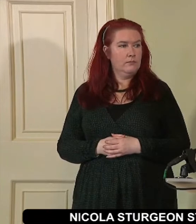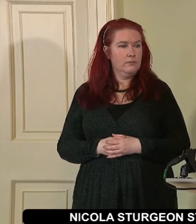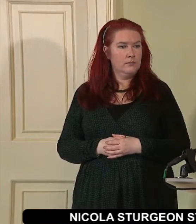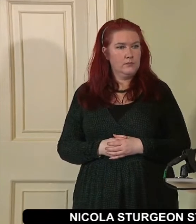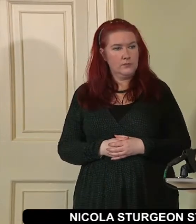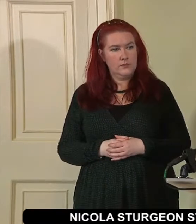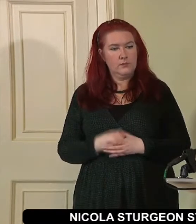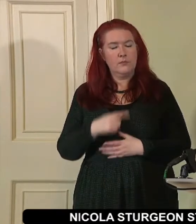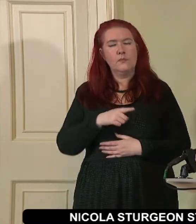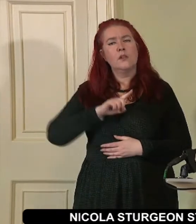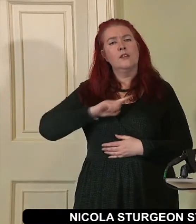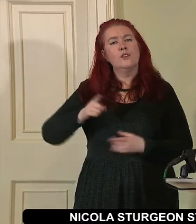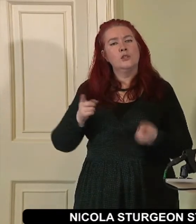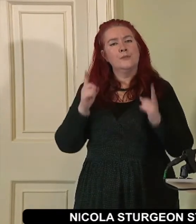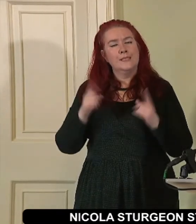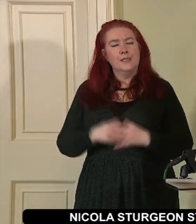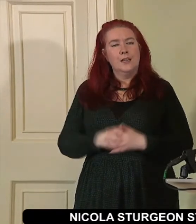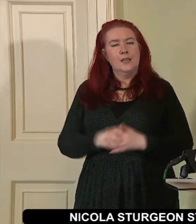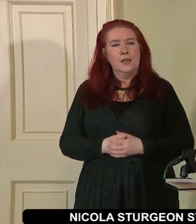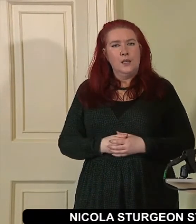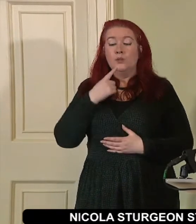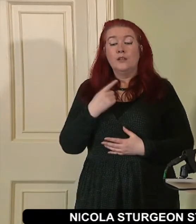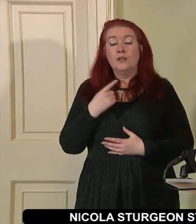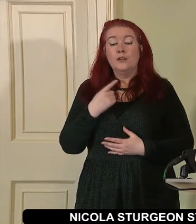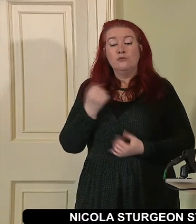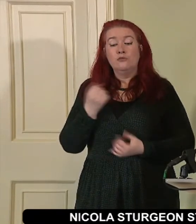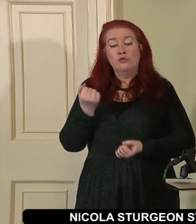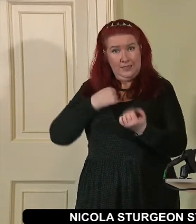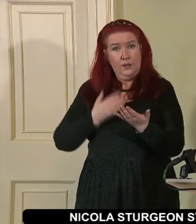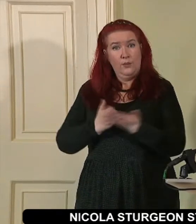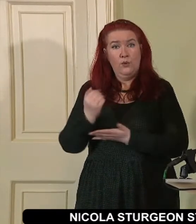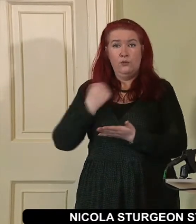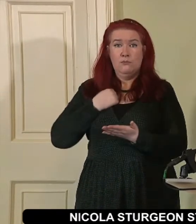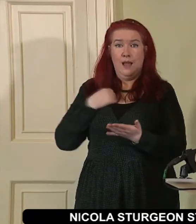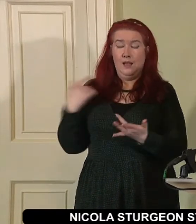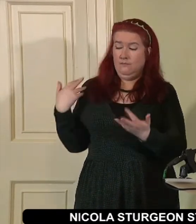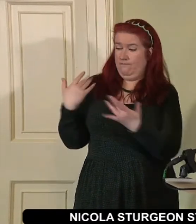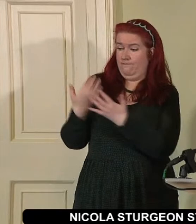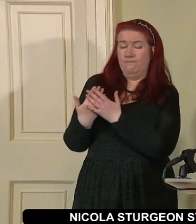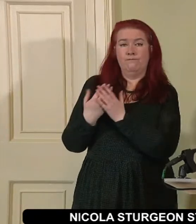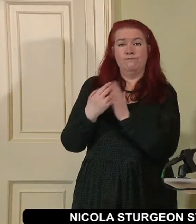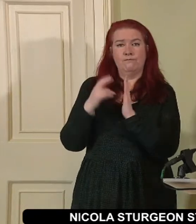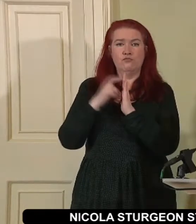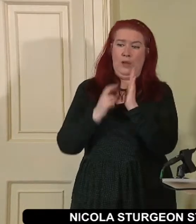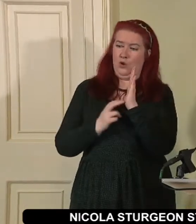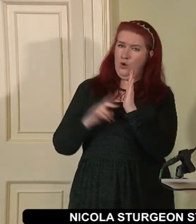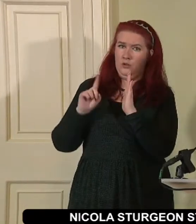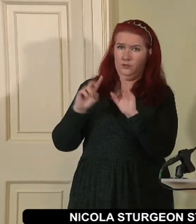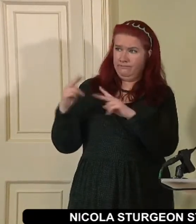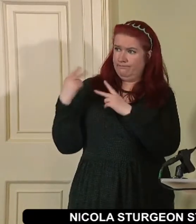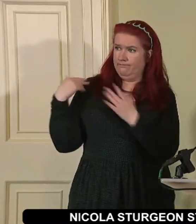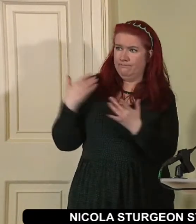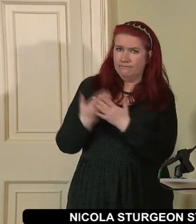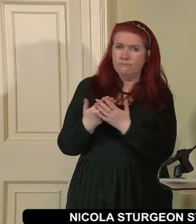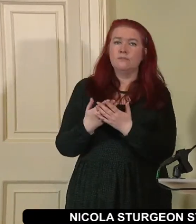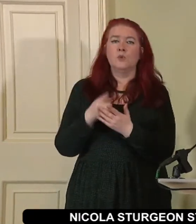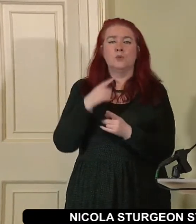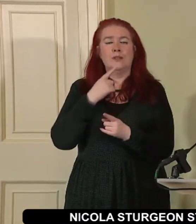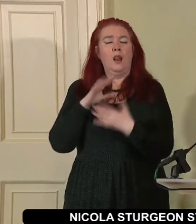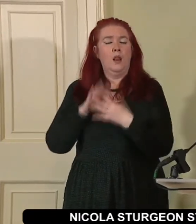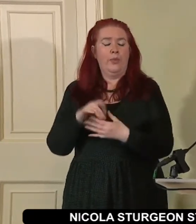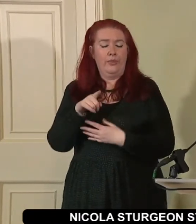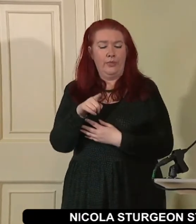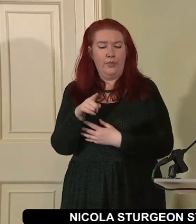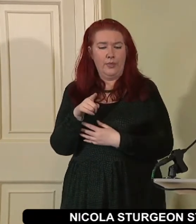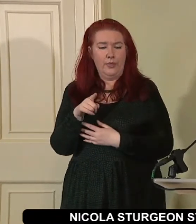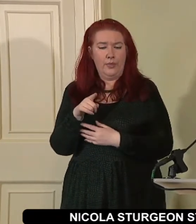First Minister, you said judge me on my record, didn't you? You remember saying that in the context of the education attainment gap between